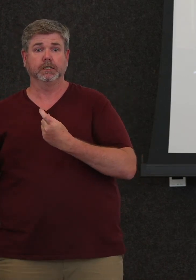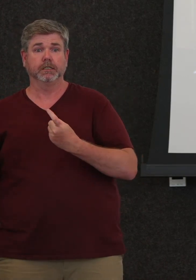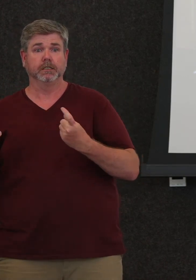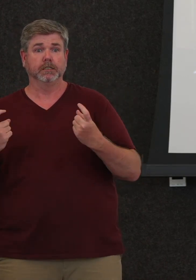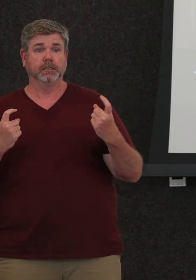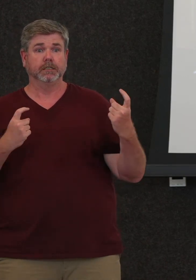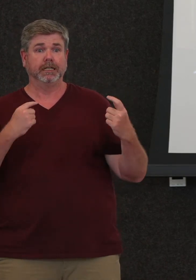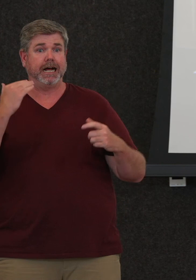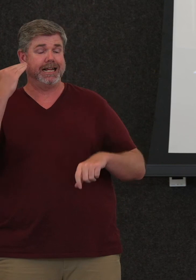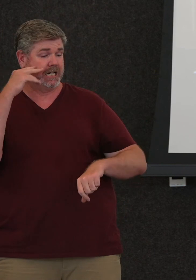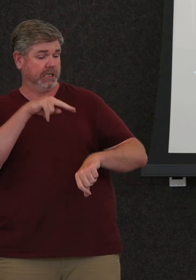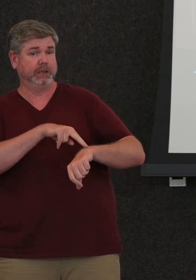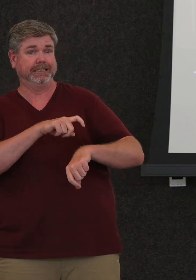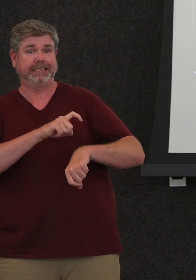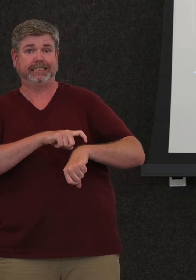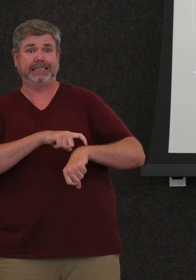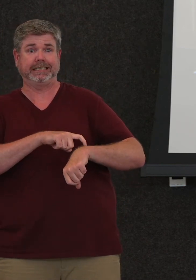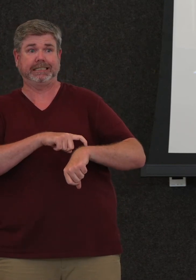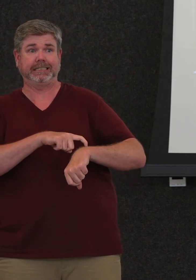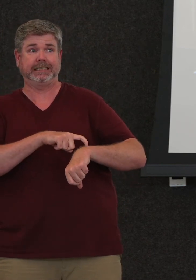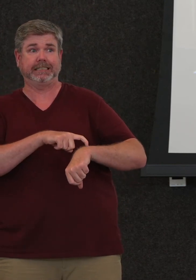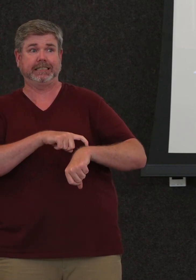we're getting on our time. Okay. Yes.